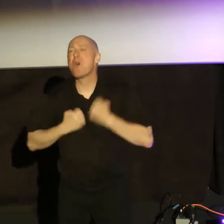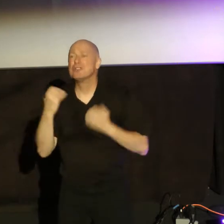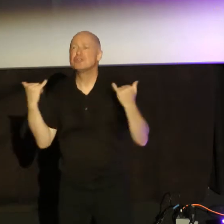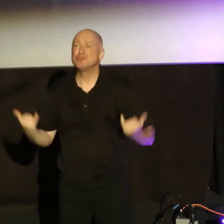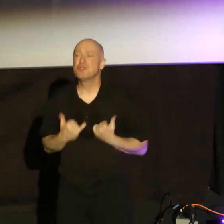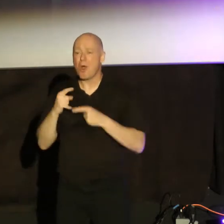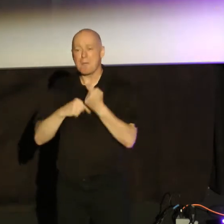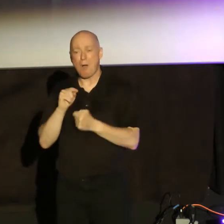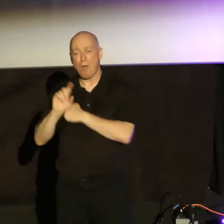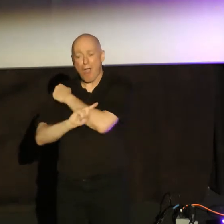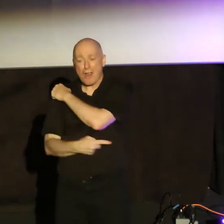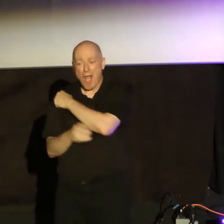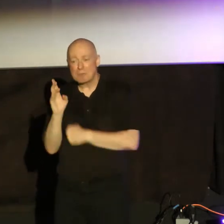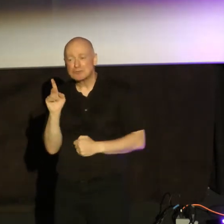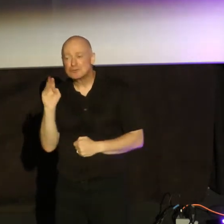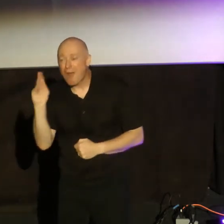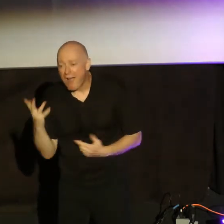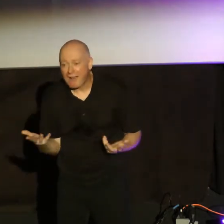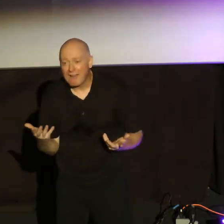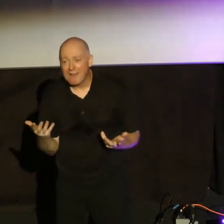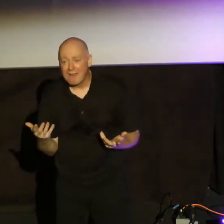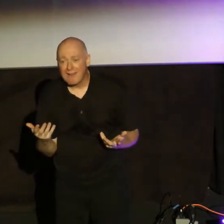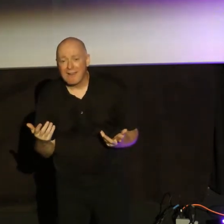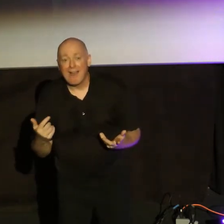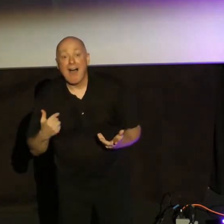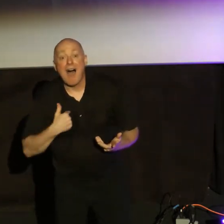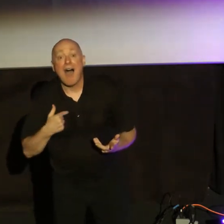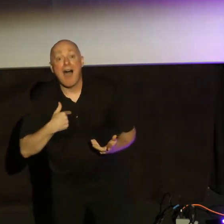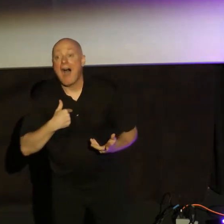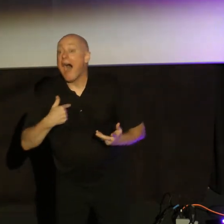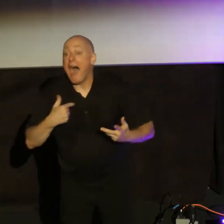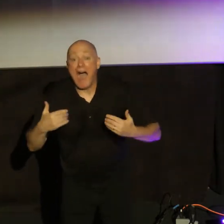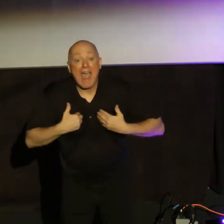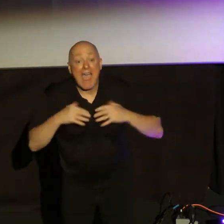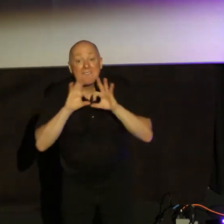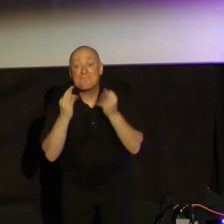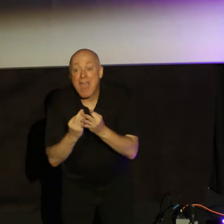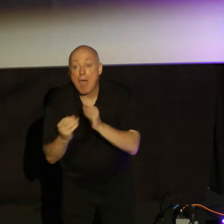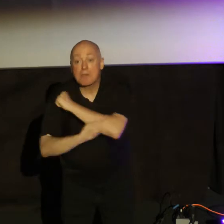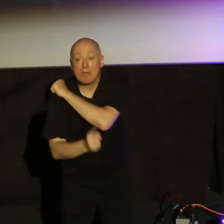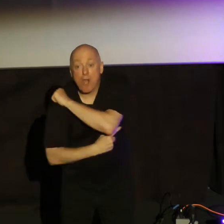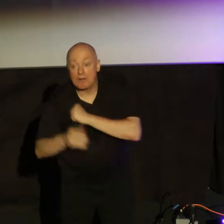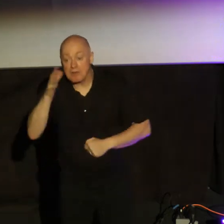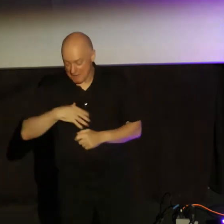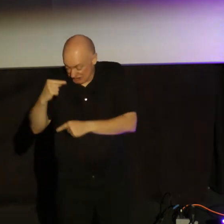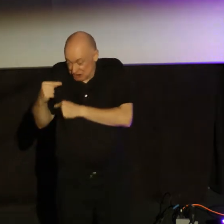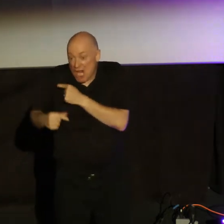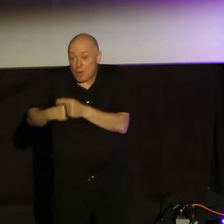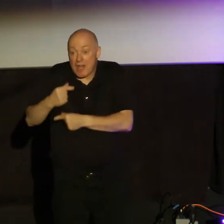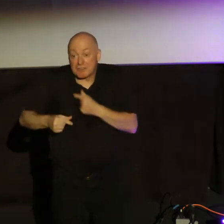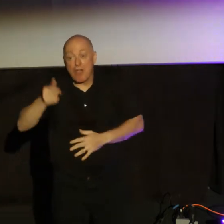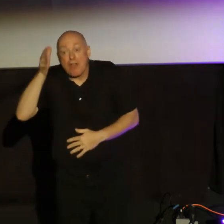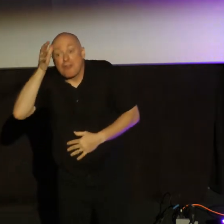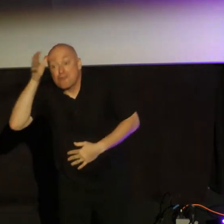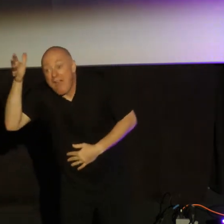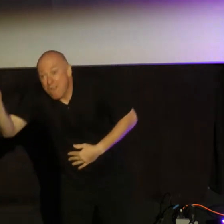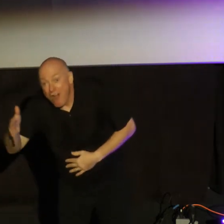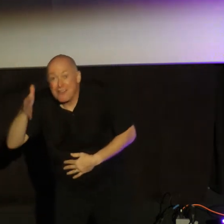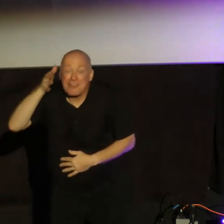and he talks to you, and he says, you know what? I come from a family of garbage men. Generations and generations we've been picking up garbage in the